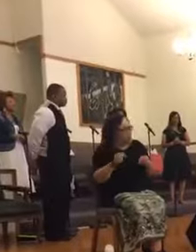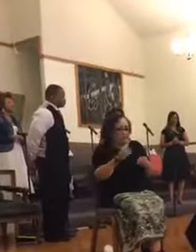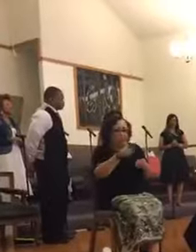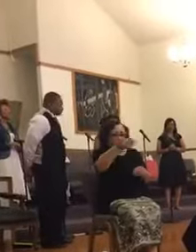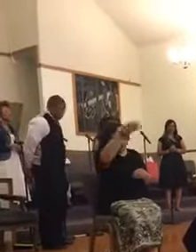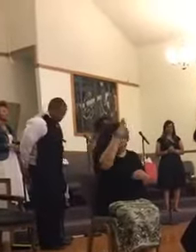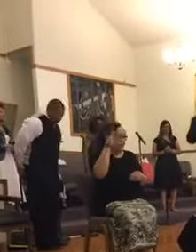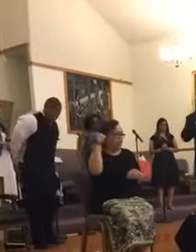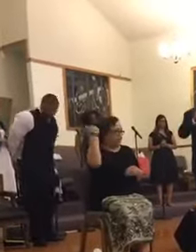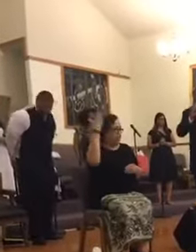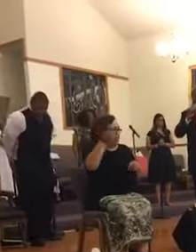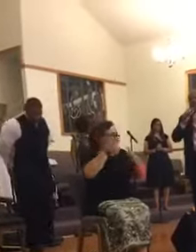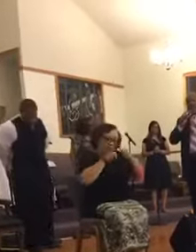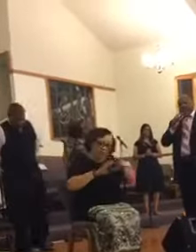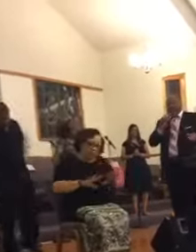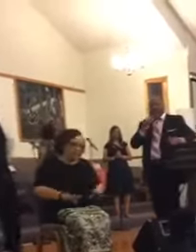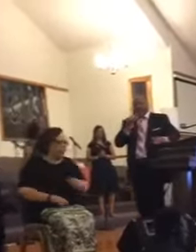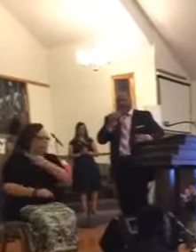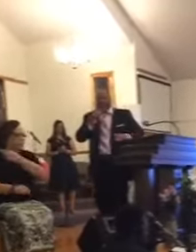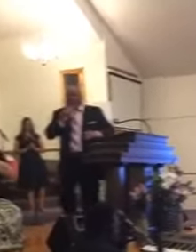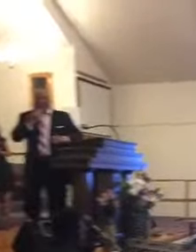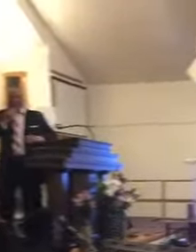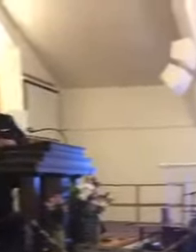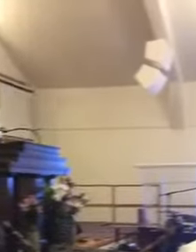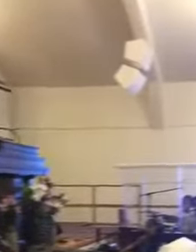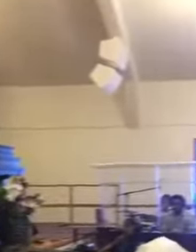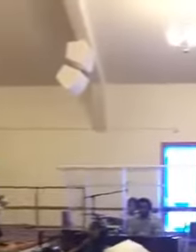over the house of God, come on, stand to your feet and give him a praise.